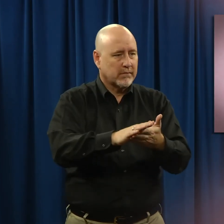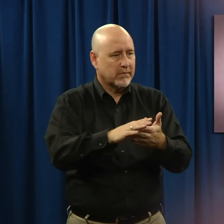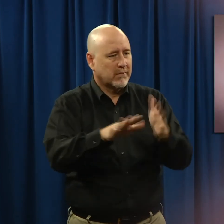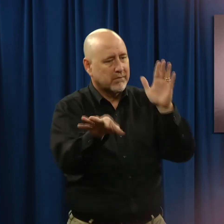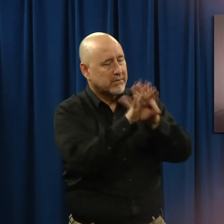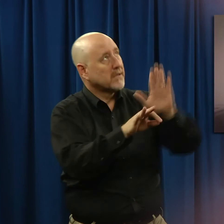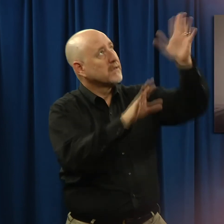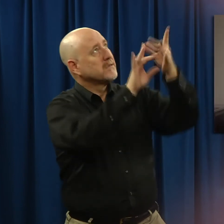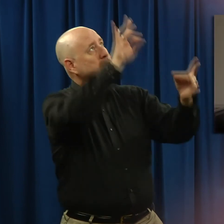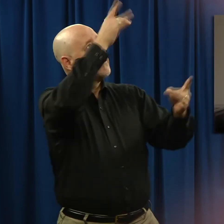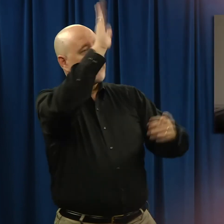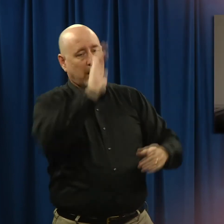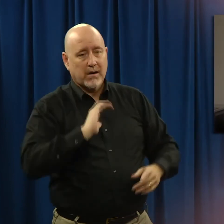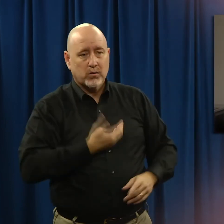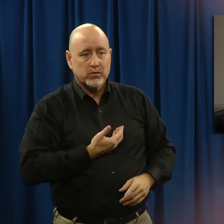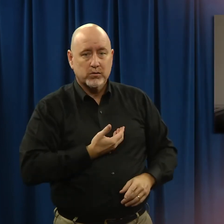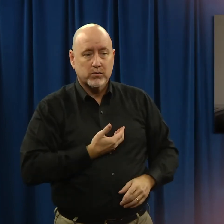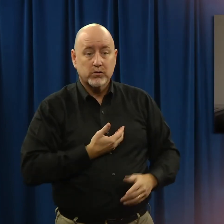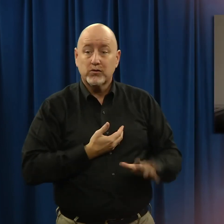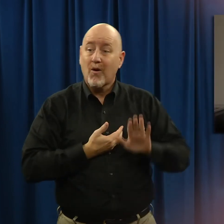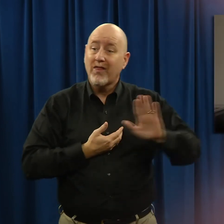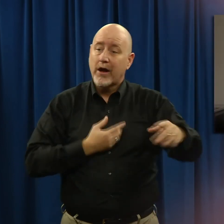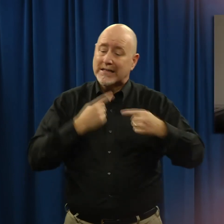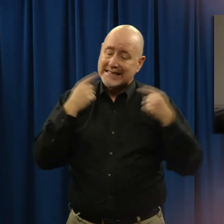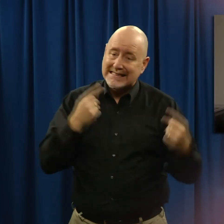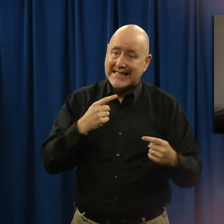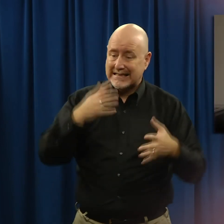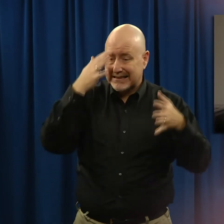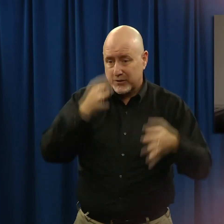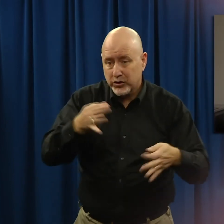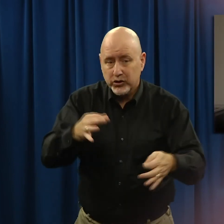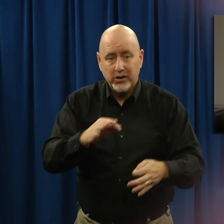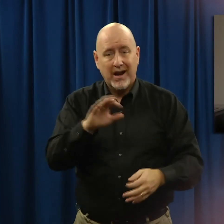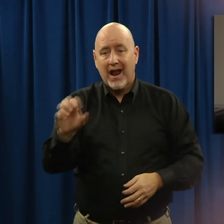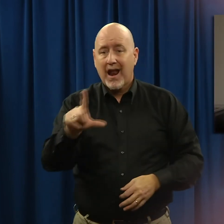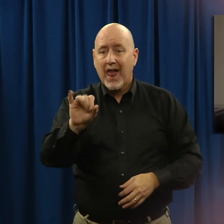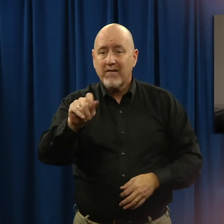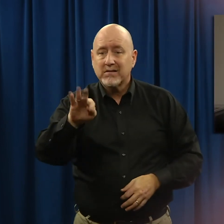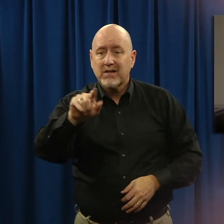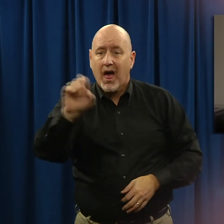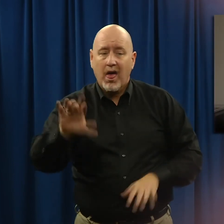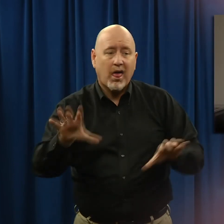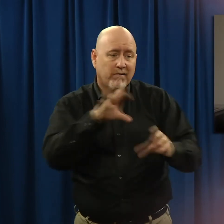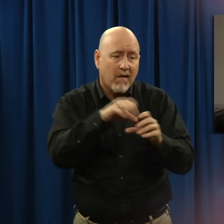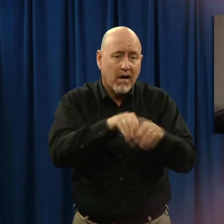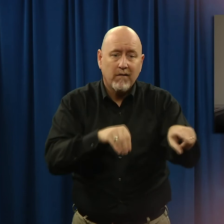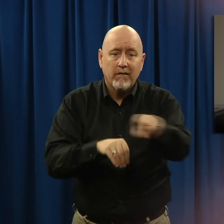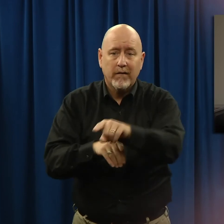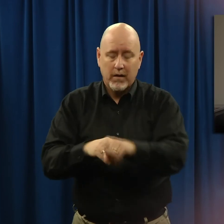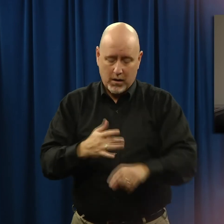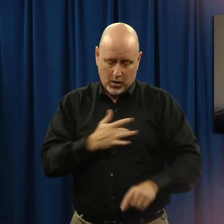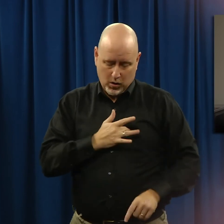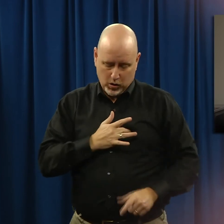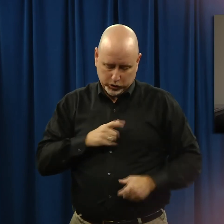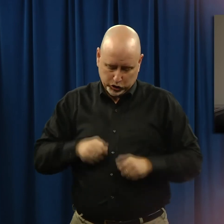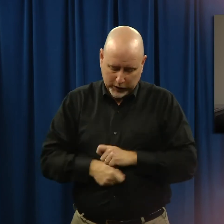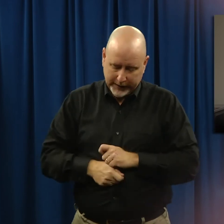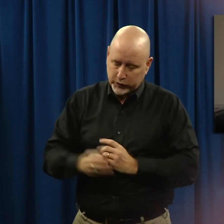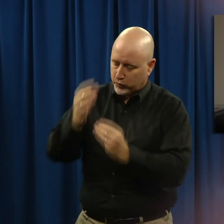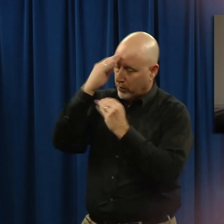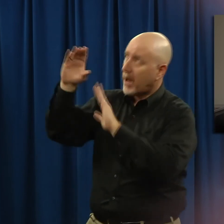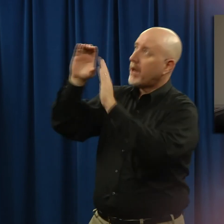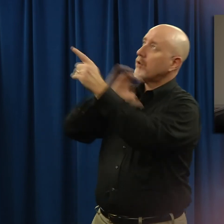God." So despite their sinful choices and the lifestyles that ensued, a change of heart and obedience to Christ led